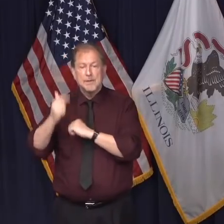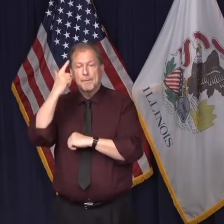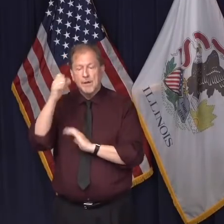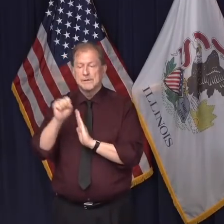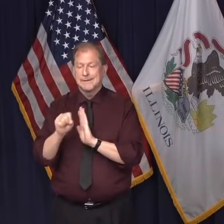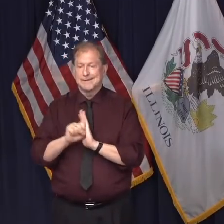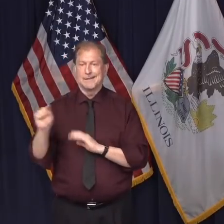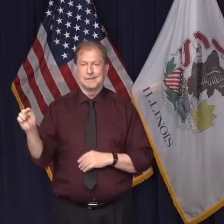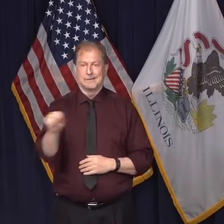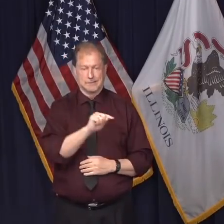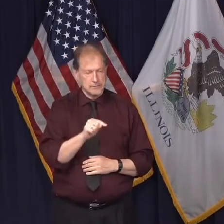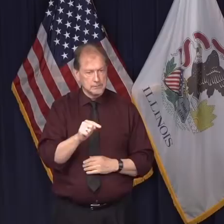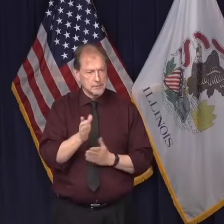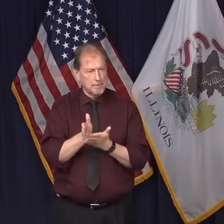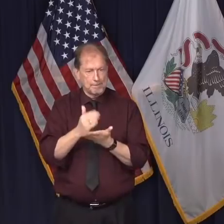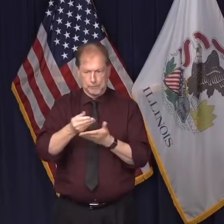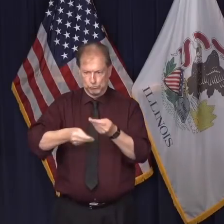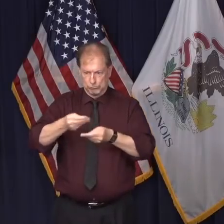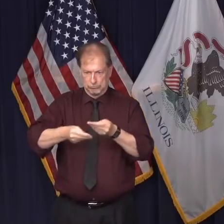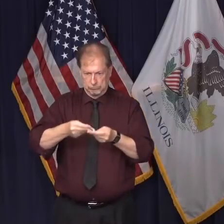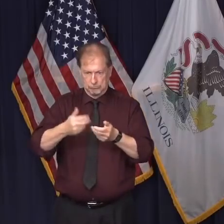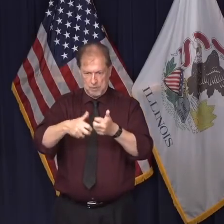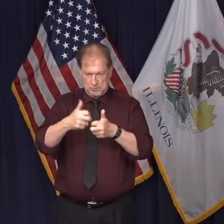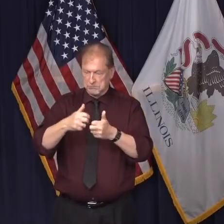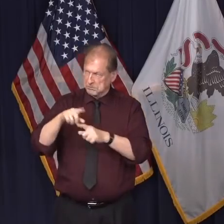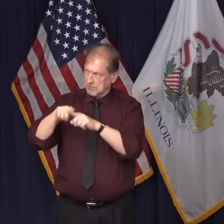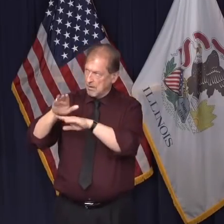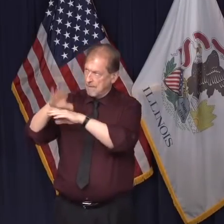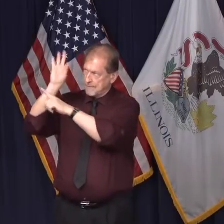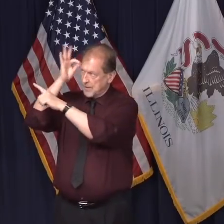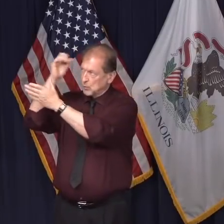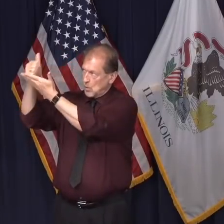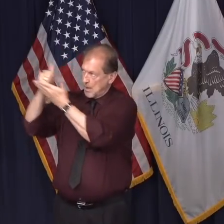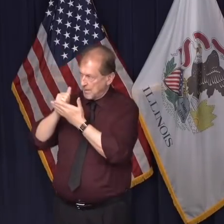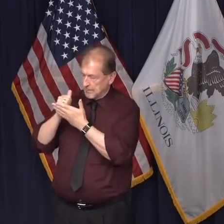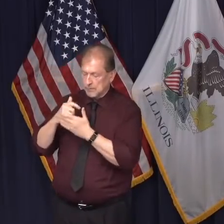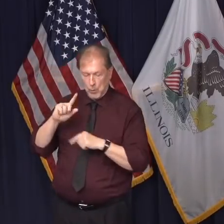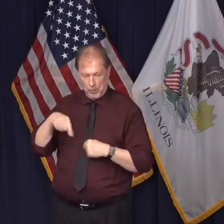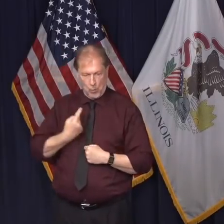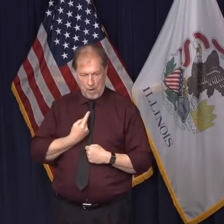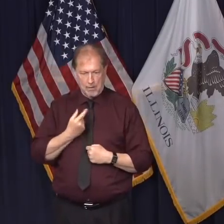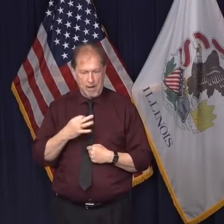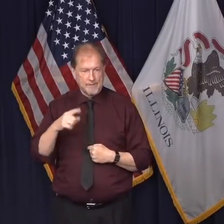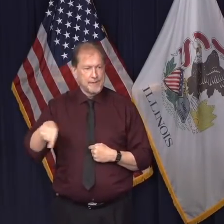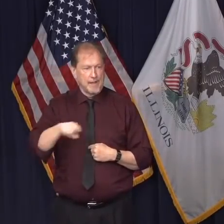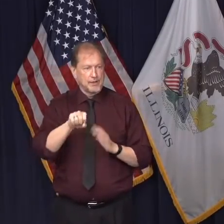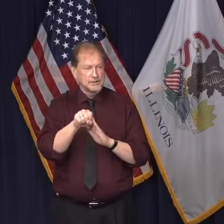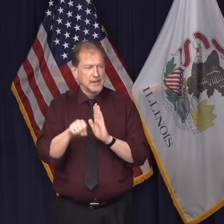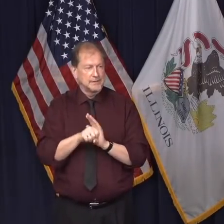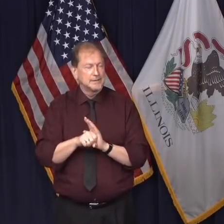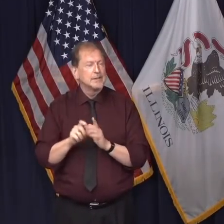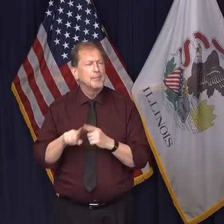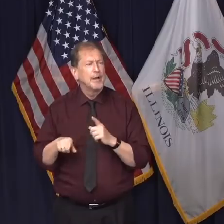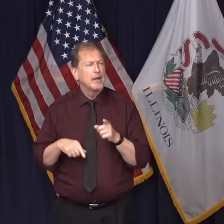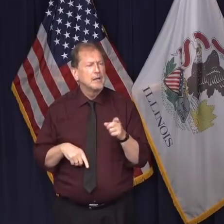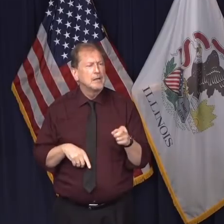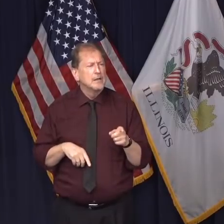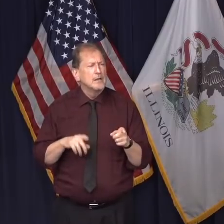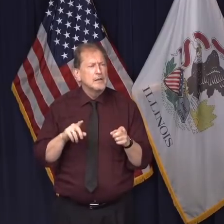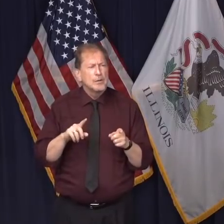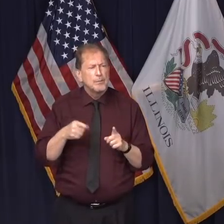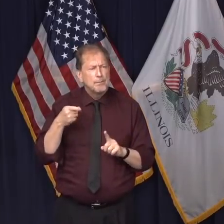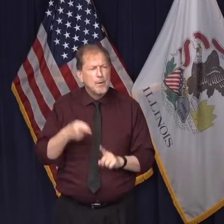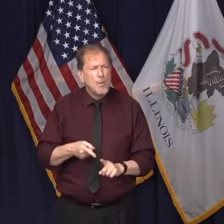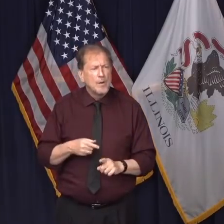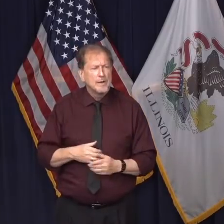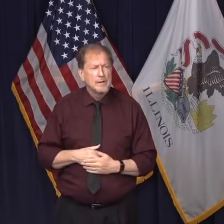states are having these significant challenges. We're just one of them. I'm sorry, the other part of the question that had two clauses to it, yeah.